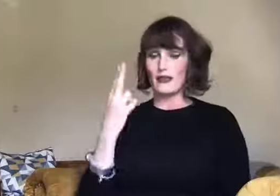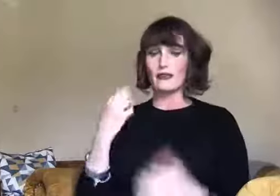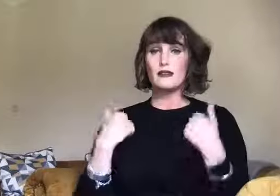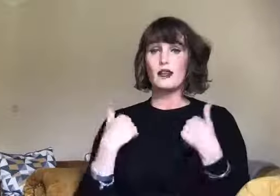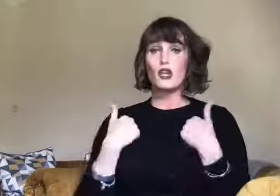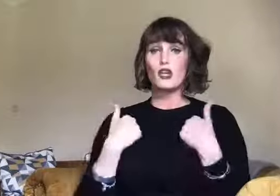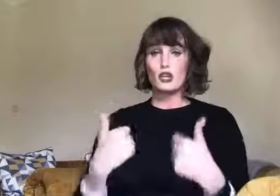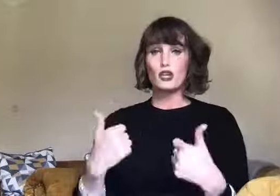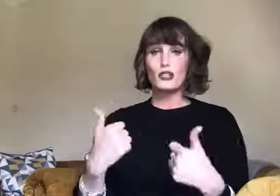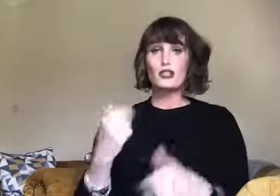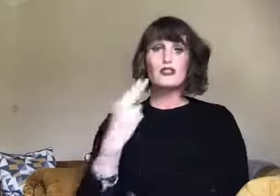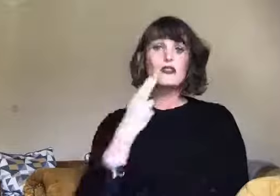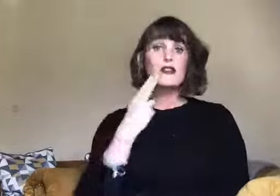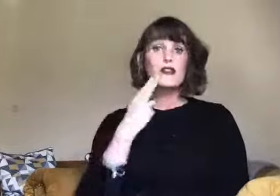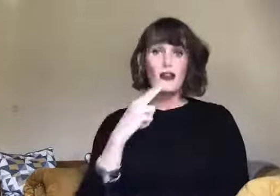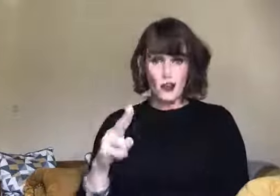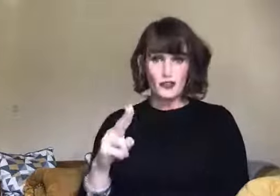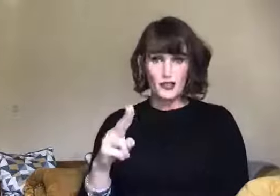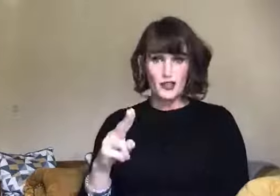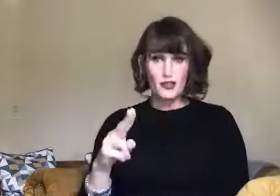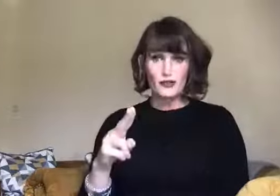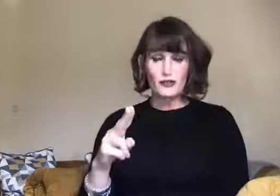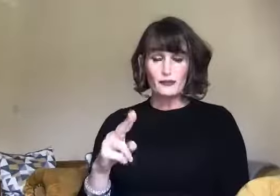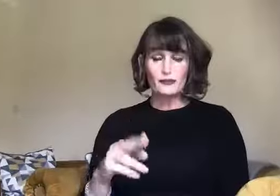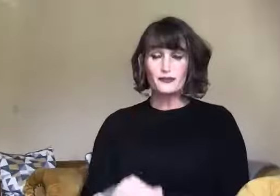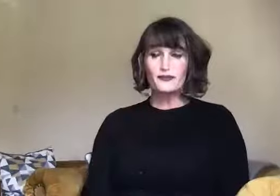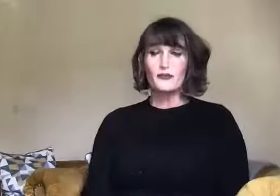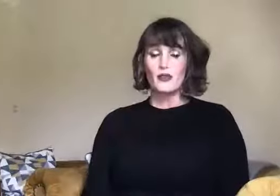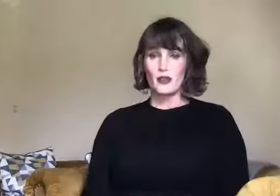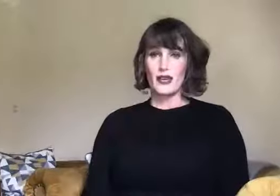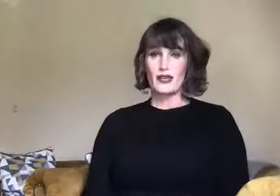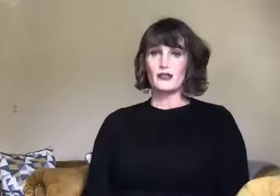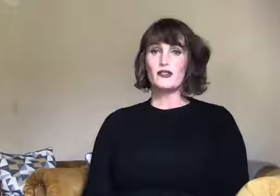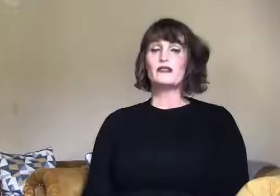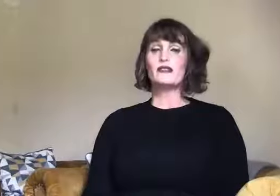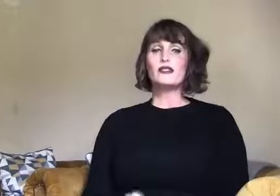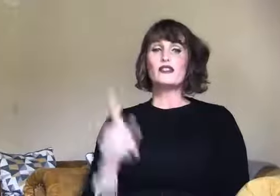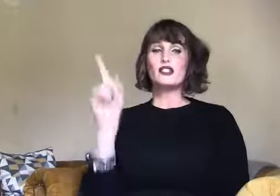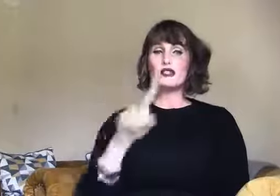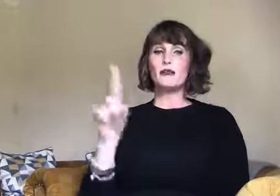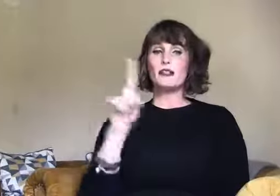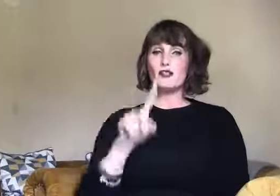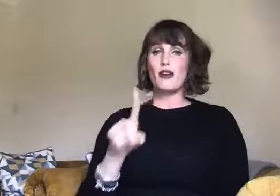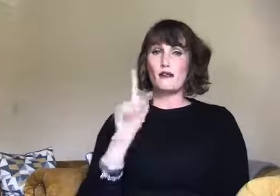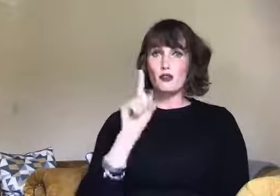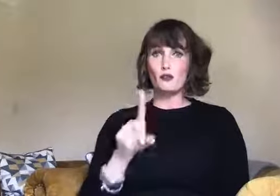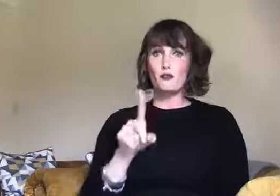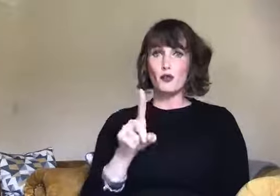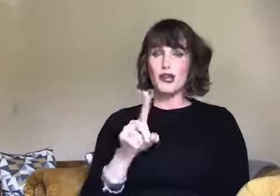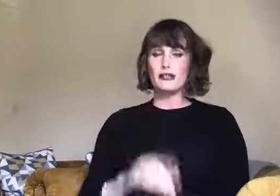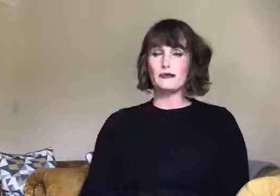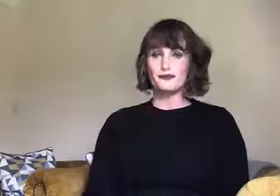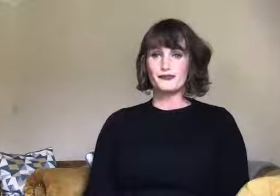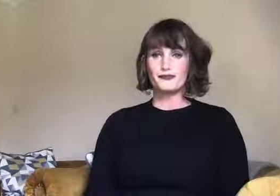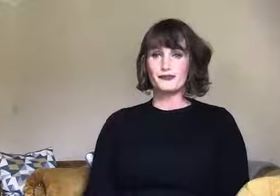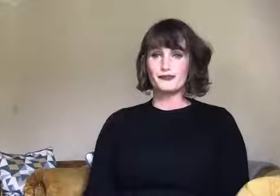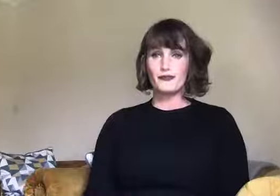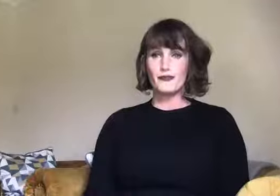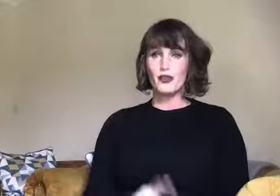together, good afternoon. Okay, so just give me a try of good morning. I